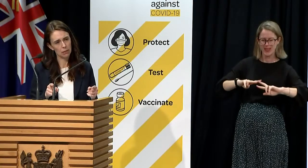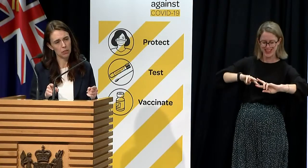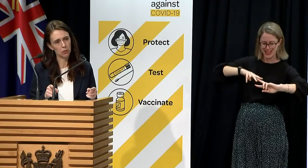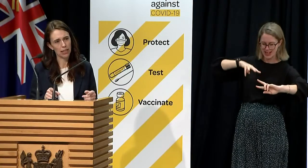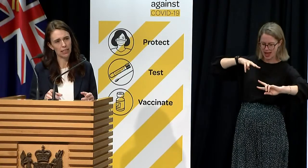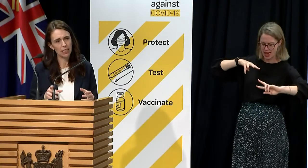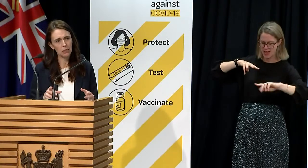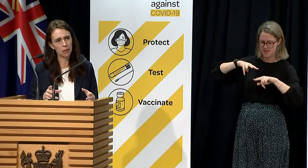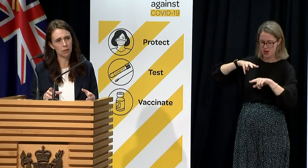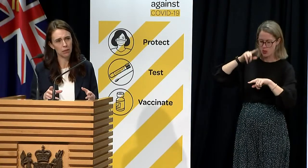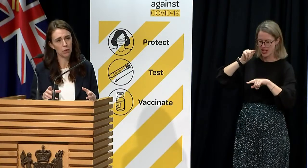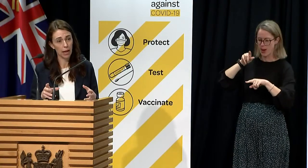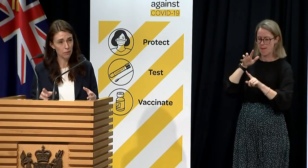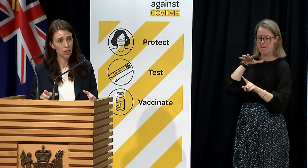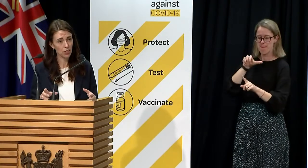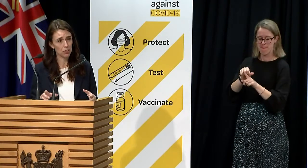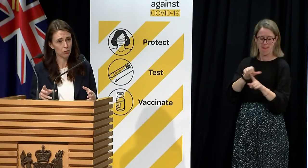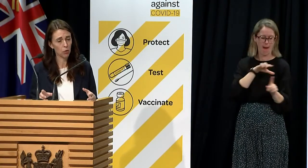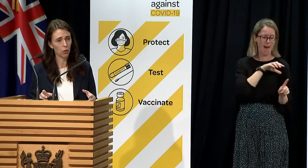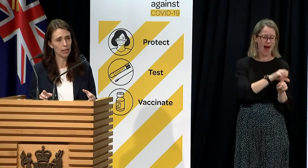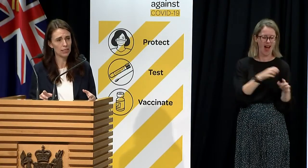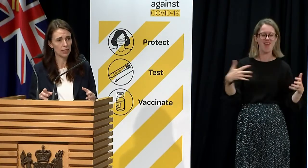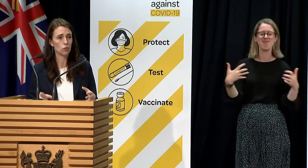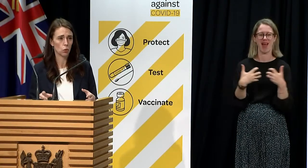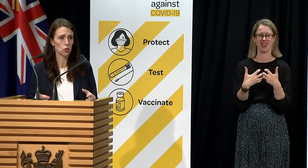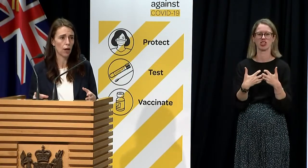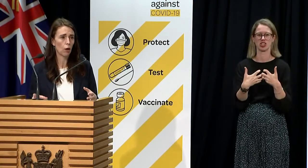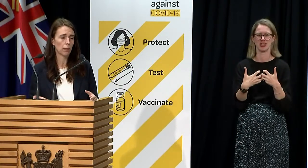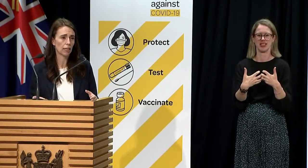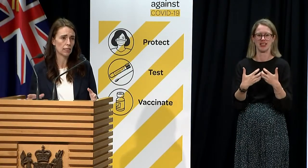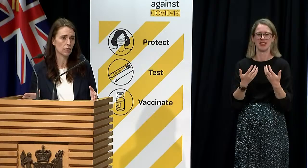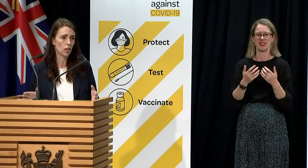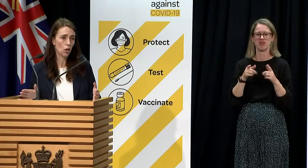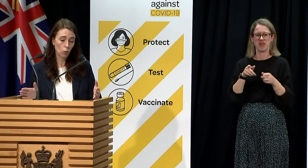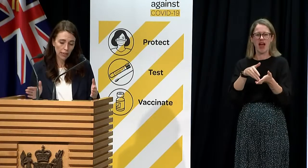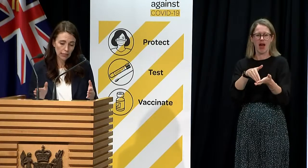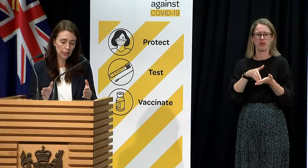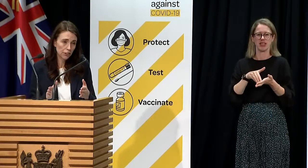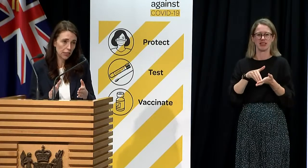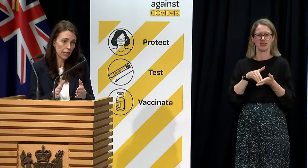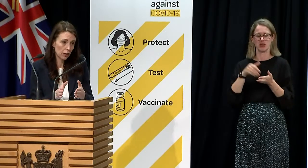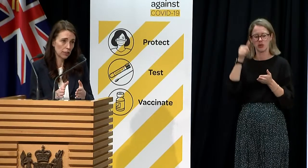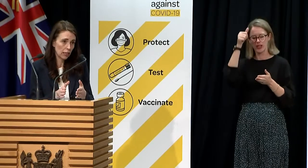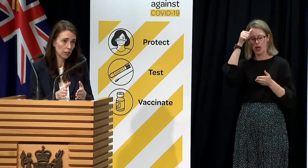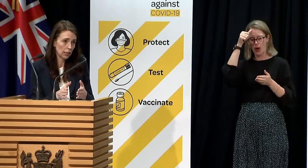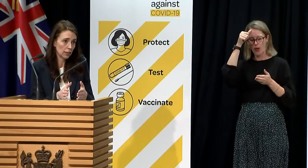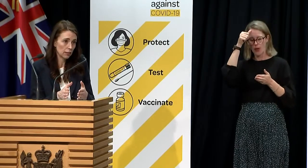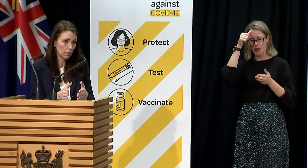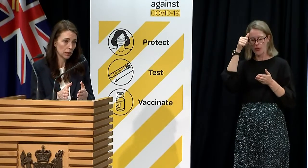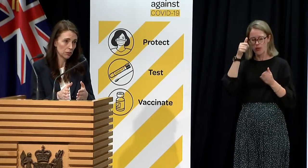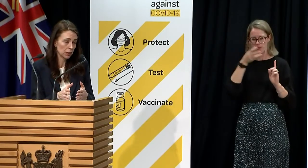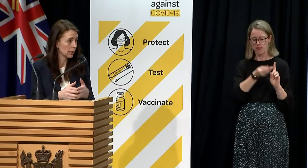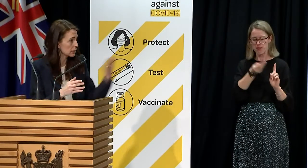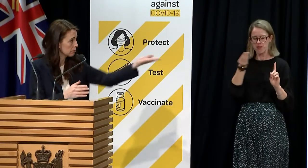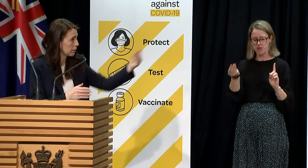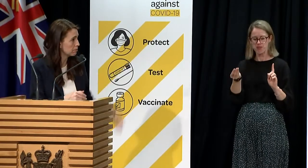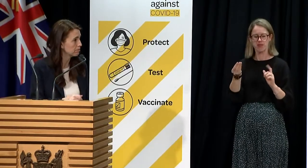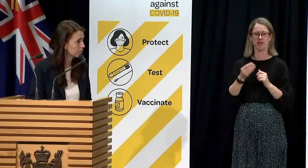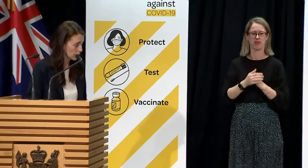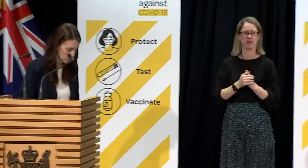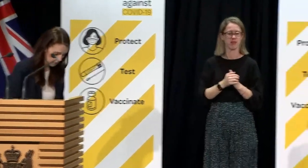we've missed in between. And that has been a real game changer for us and is also helping us as we continue to narrow down the mystery